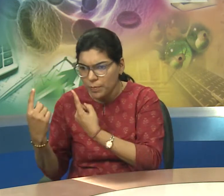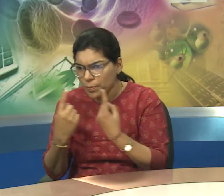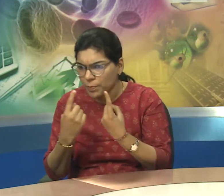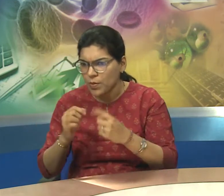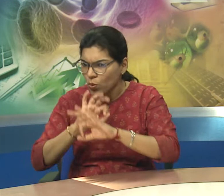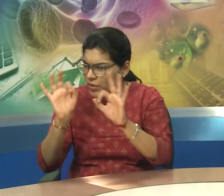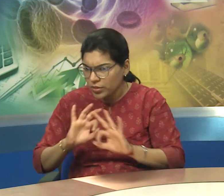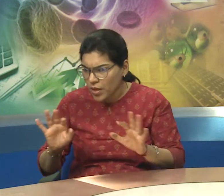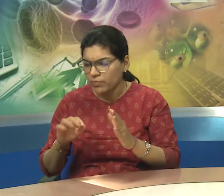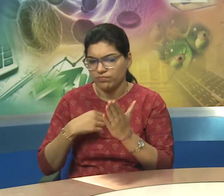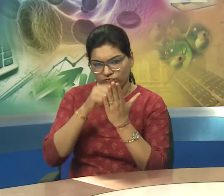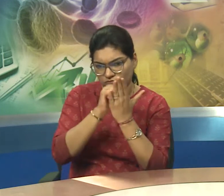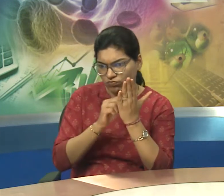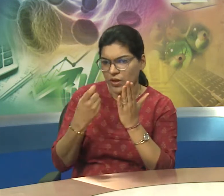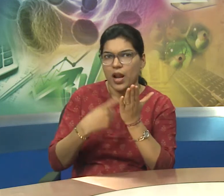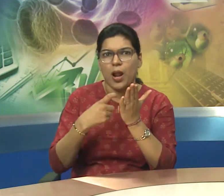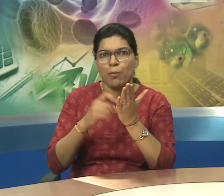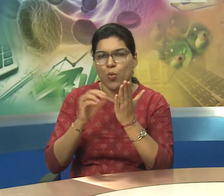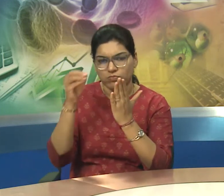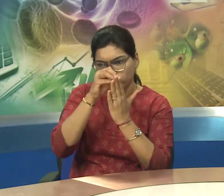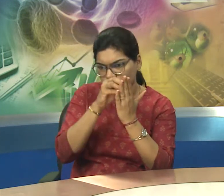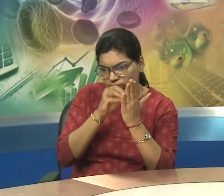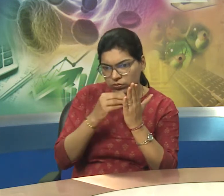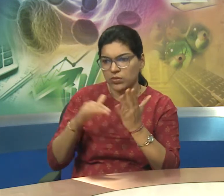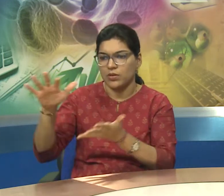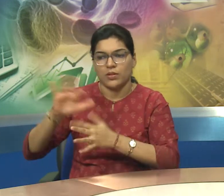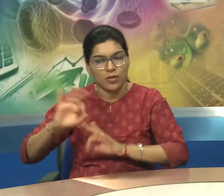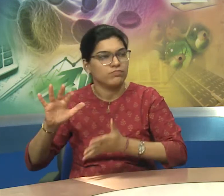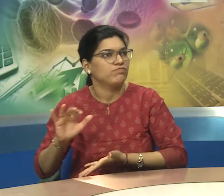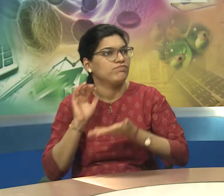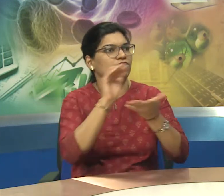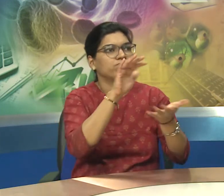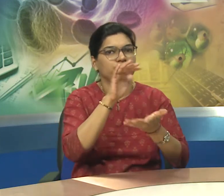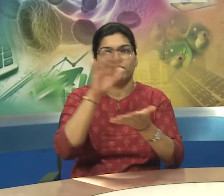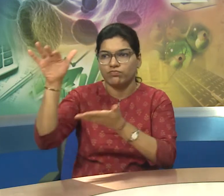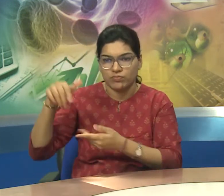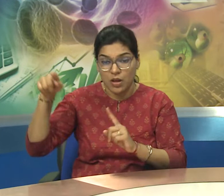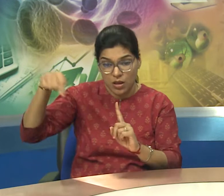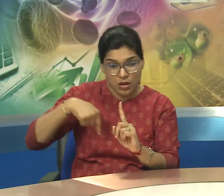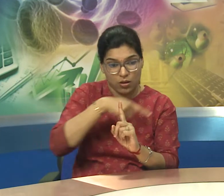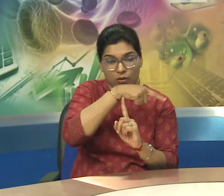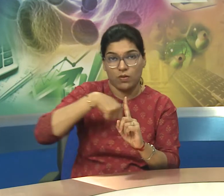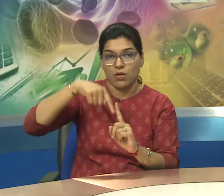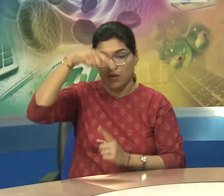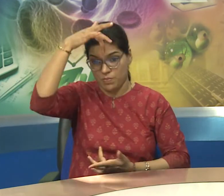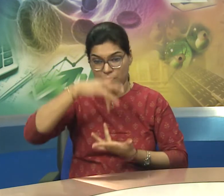the middle person between anything, is also called an agent.